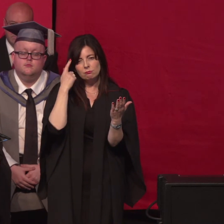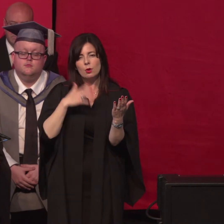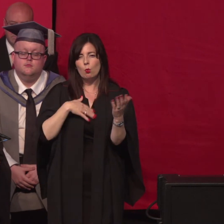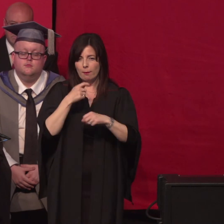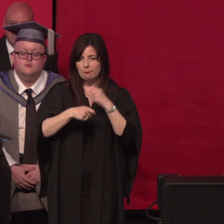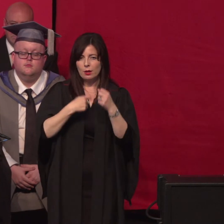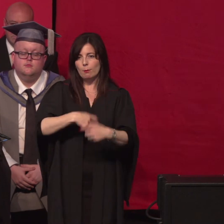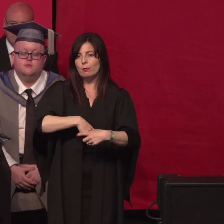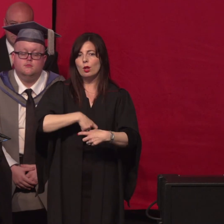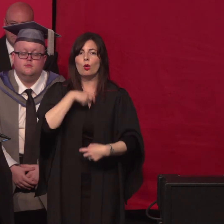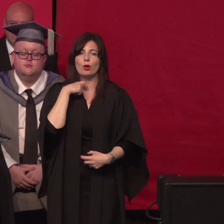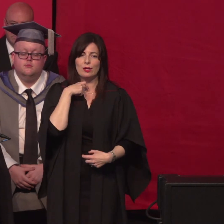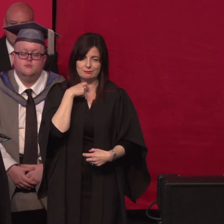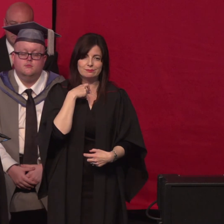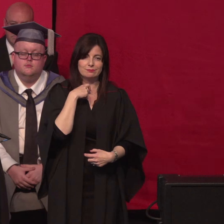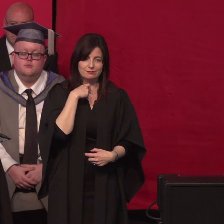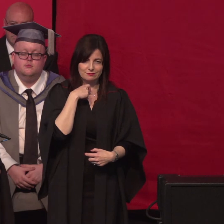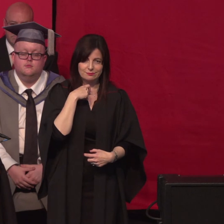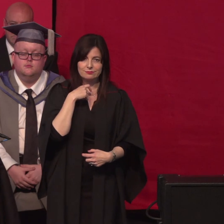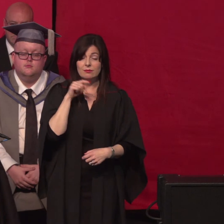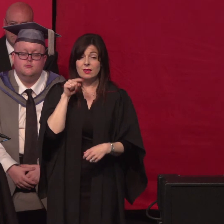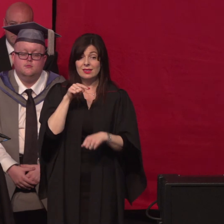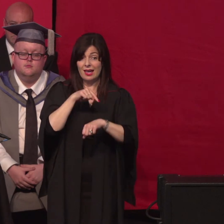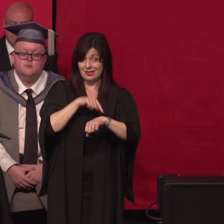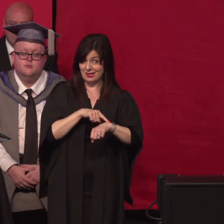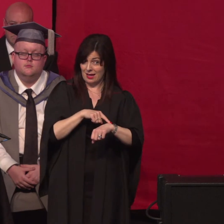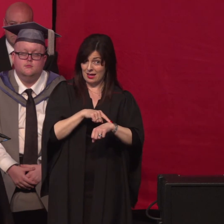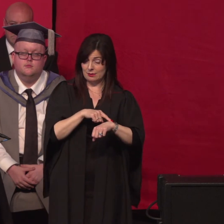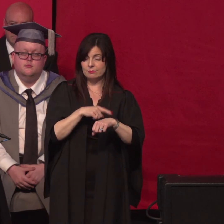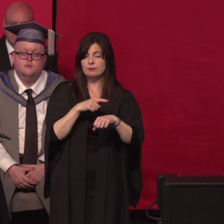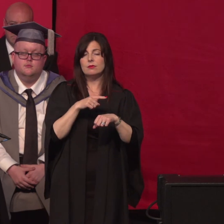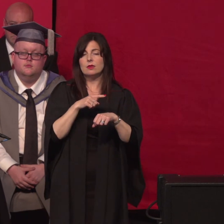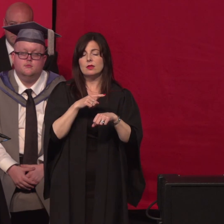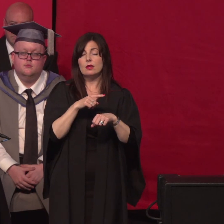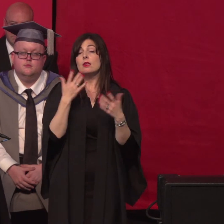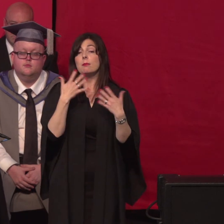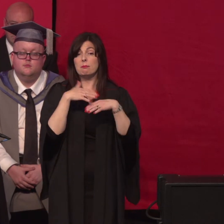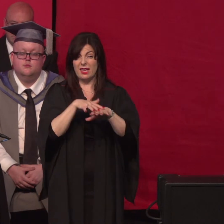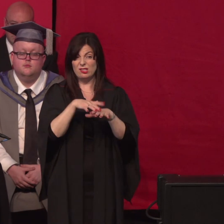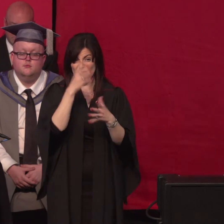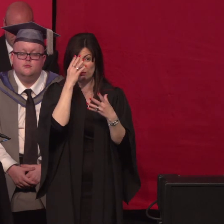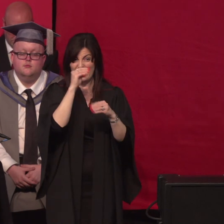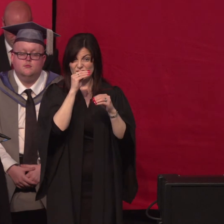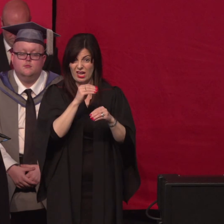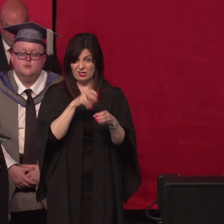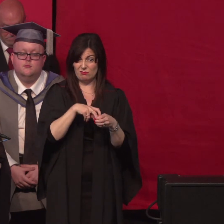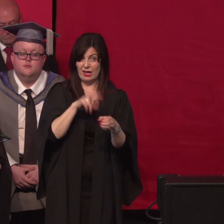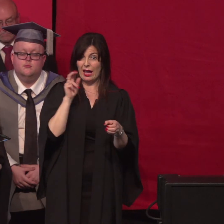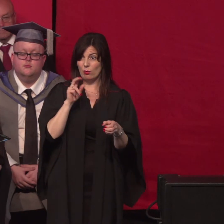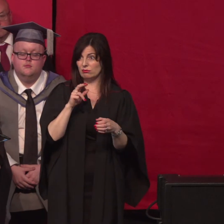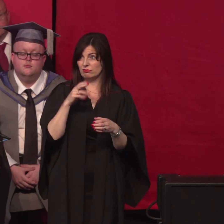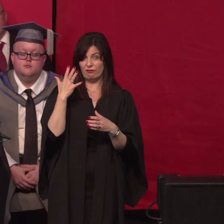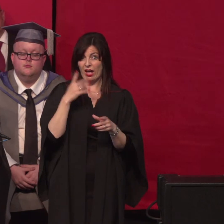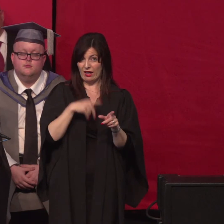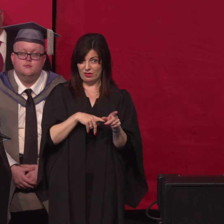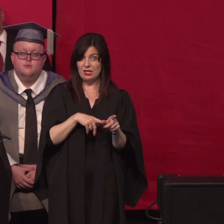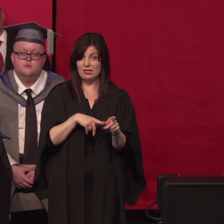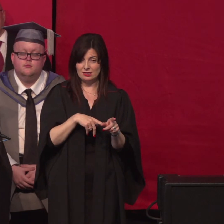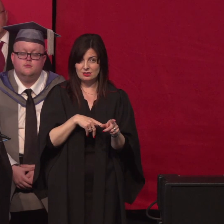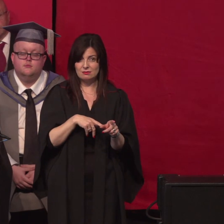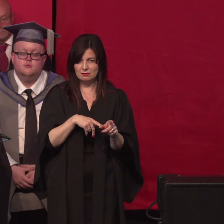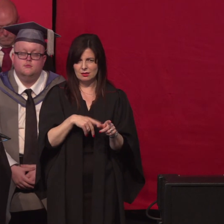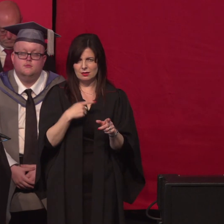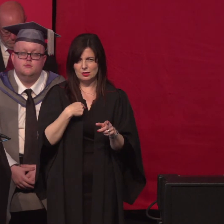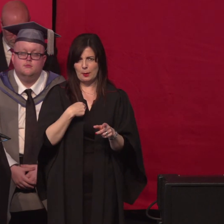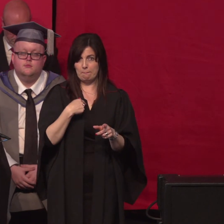lawyer. At this point, I had been out of mainstream education for around 5 years, so